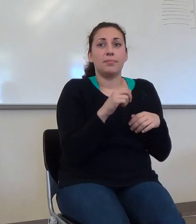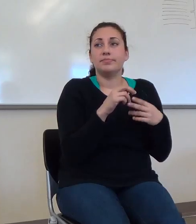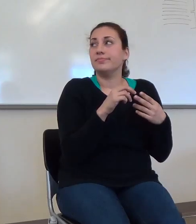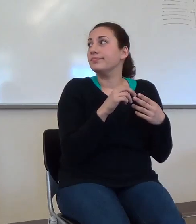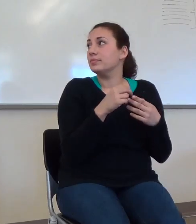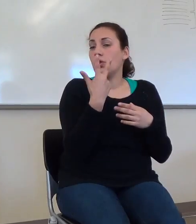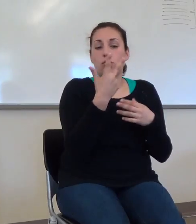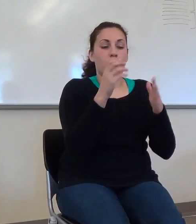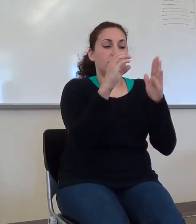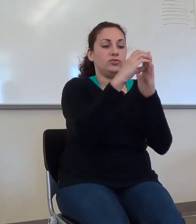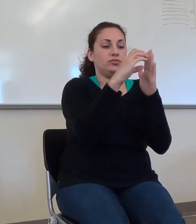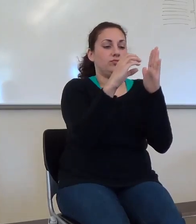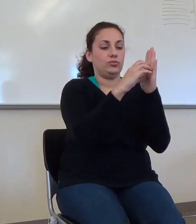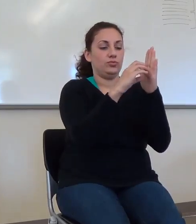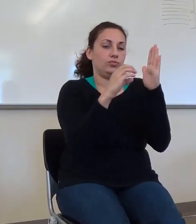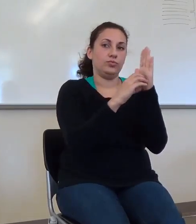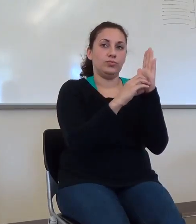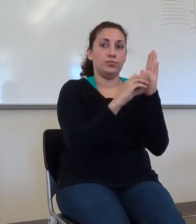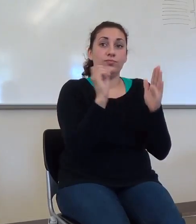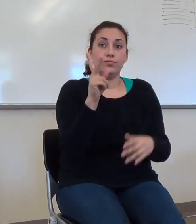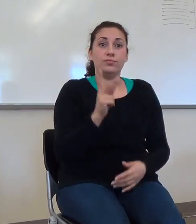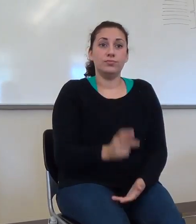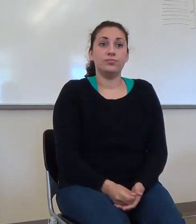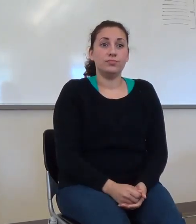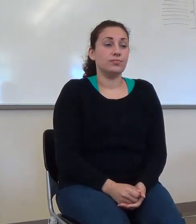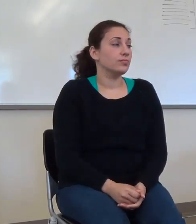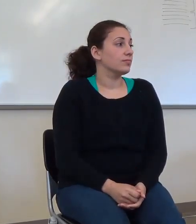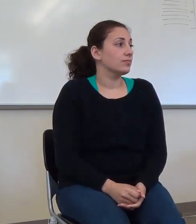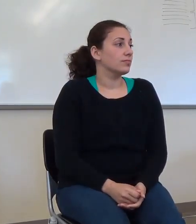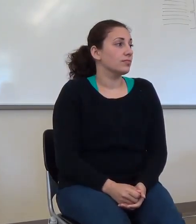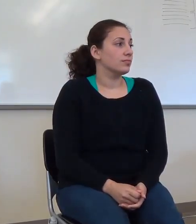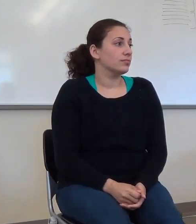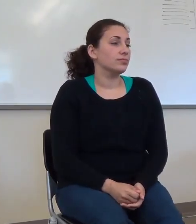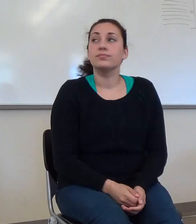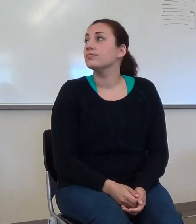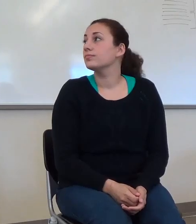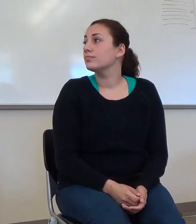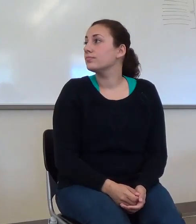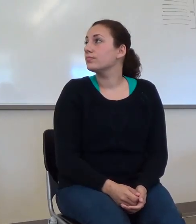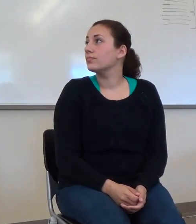them that look like that. Okay, 3 or 2 or whatever.